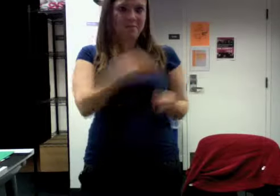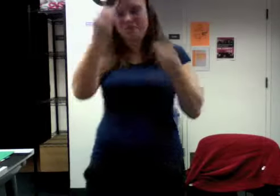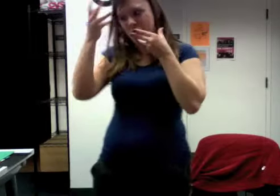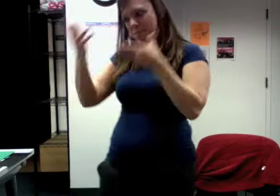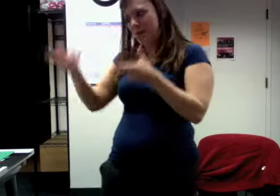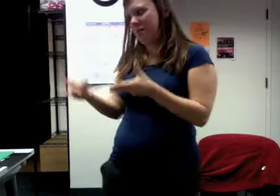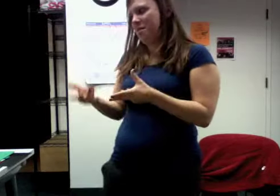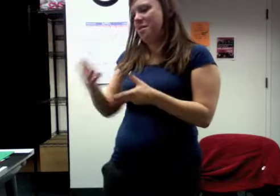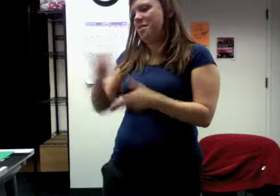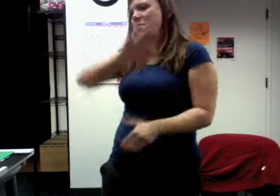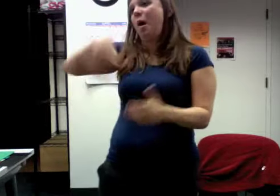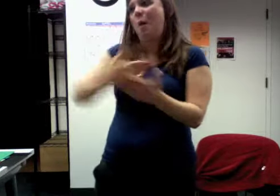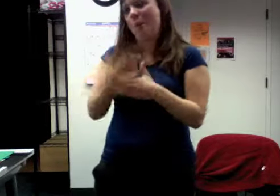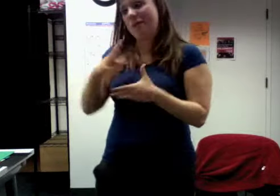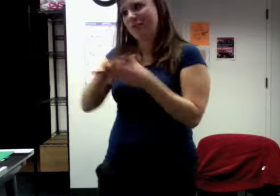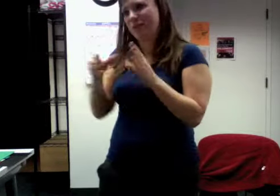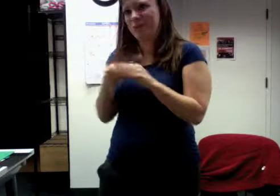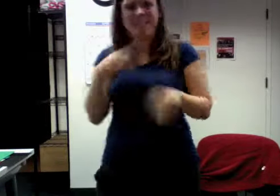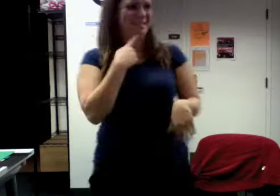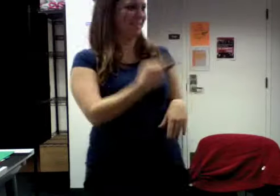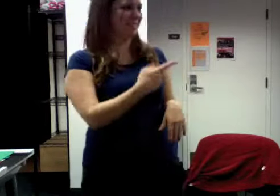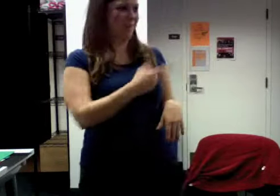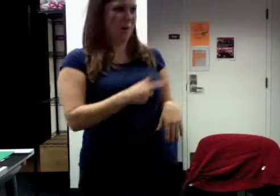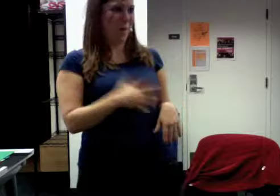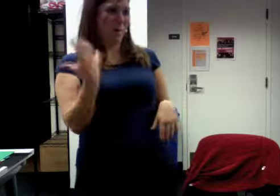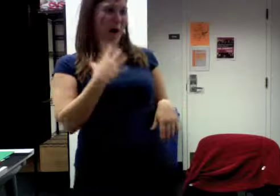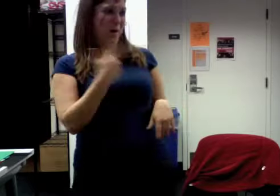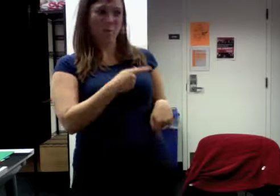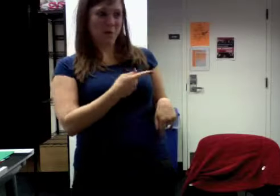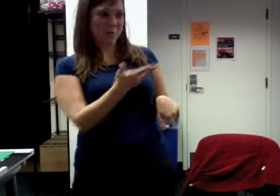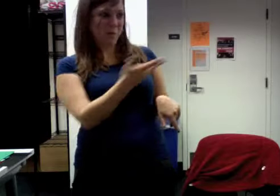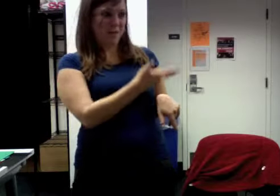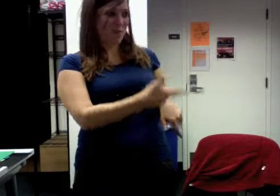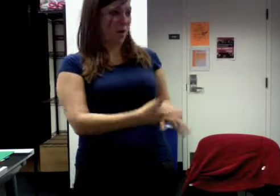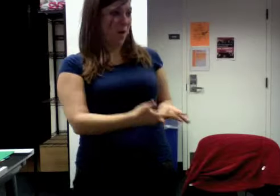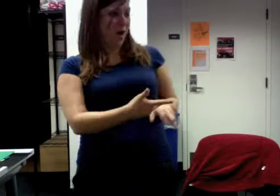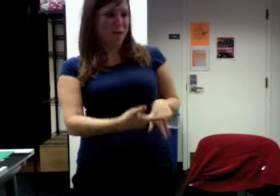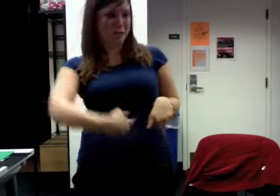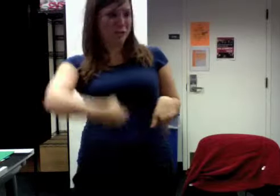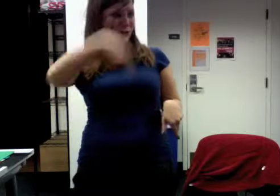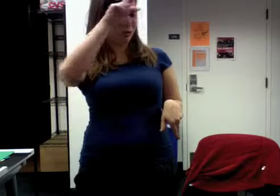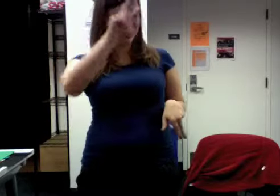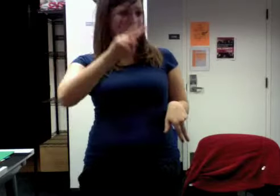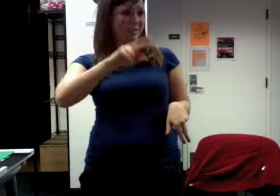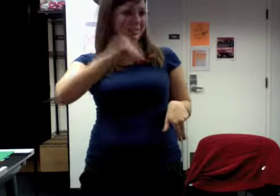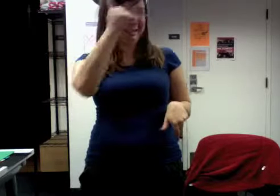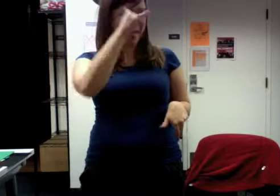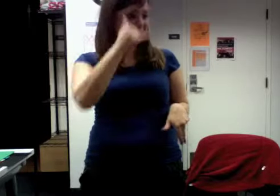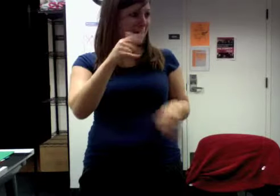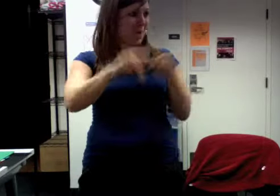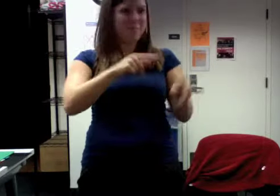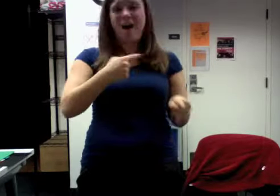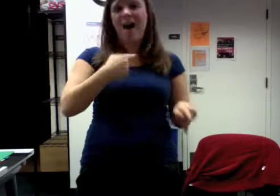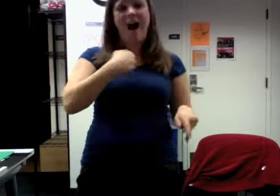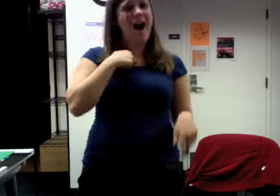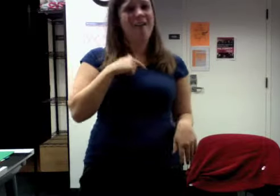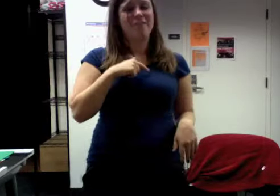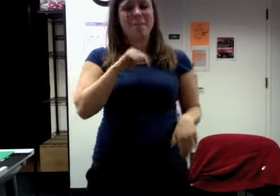And I am leaving, and I'm never coming back unless I meet three sillies sillier than the three of you. And he just storms out of the house. And then, of